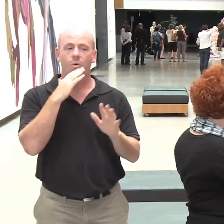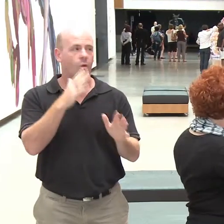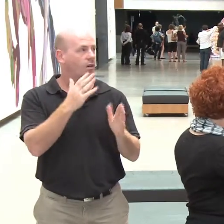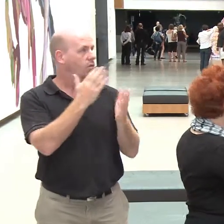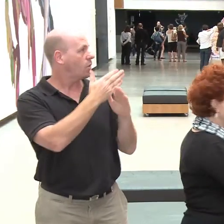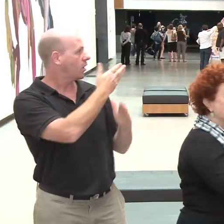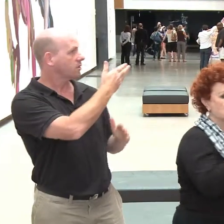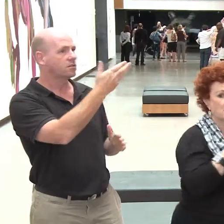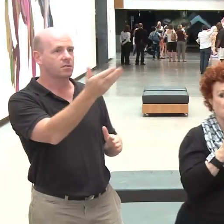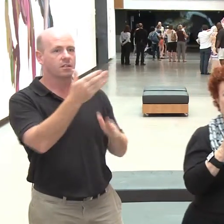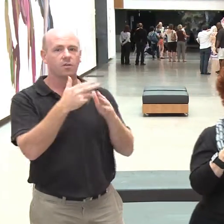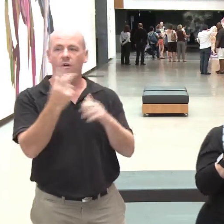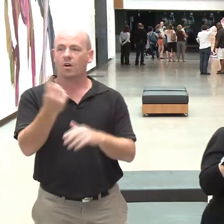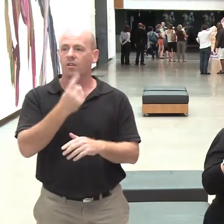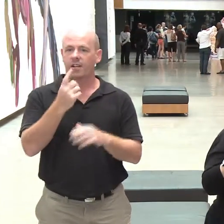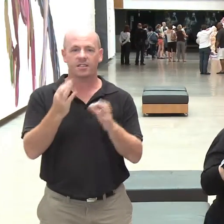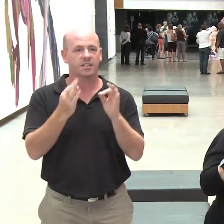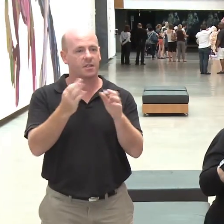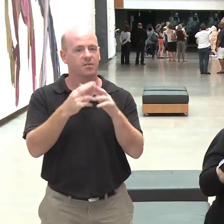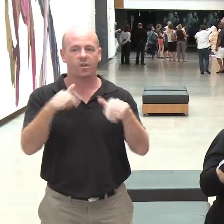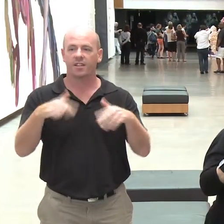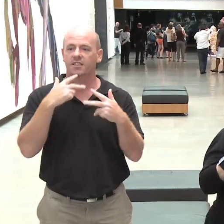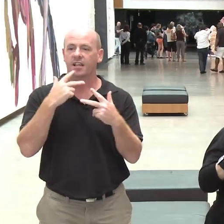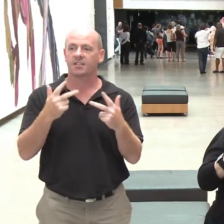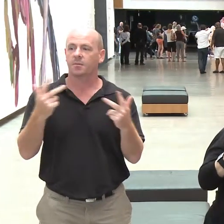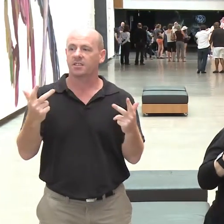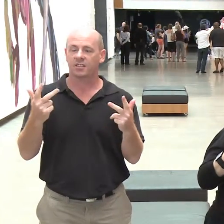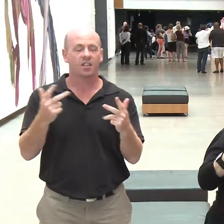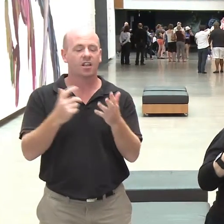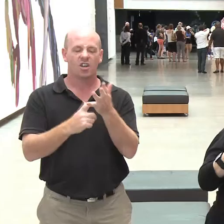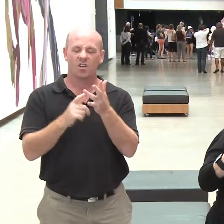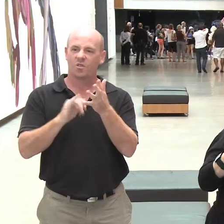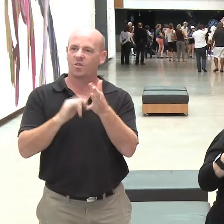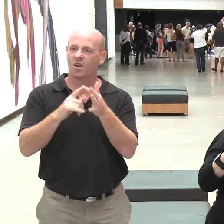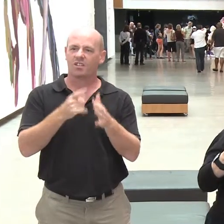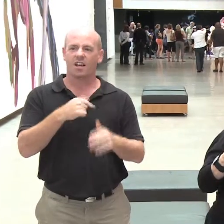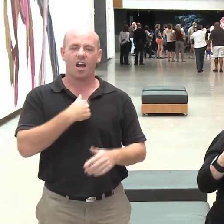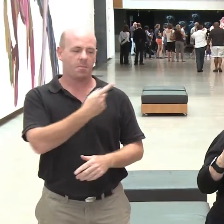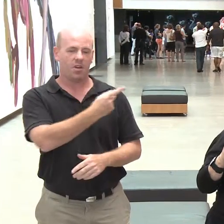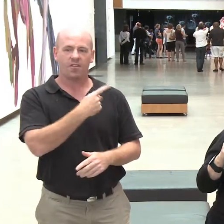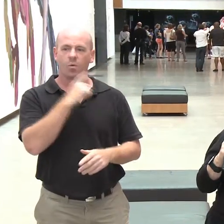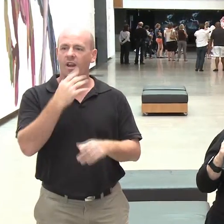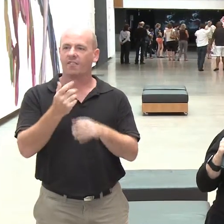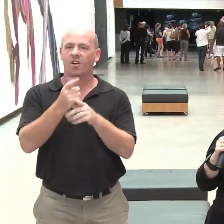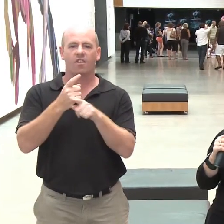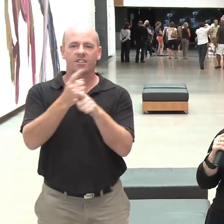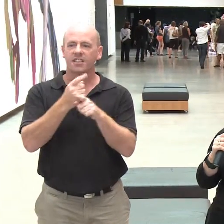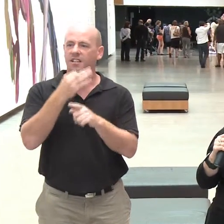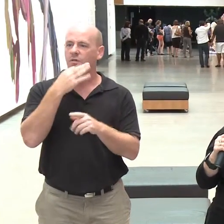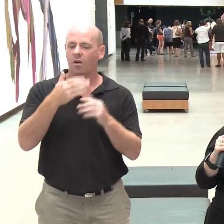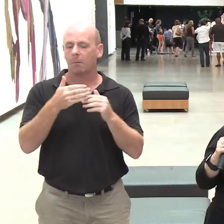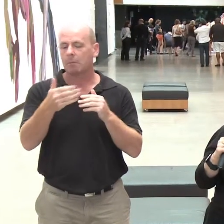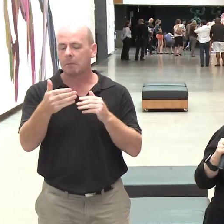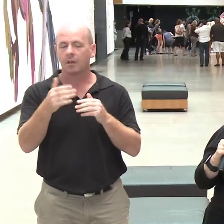work for us, especially for this exhibition. Rose and I are going to have a conversation for a little while